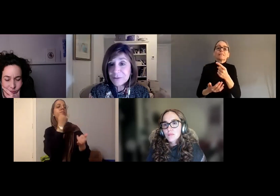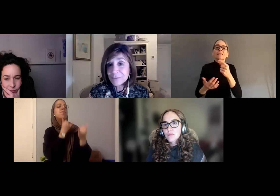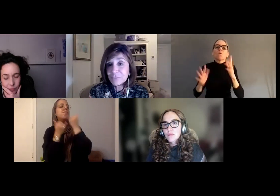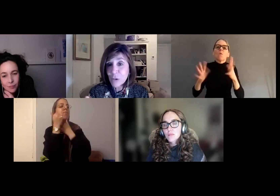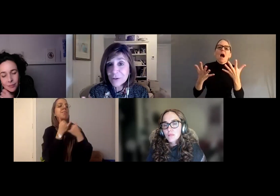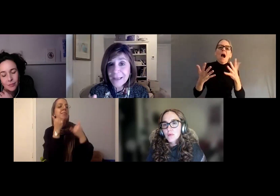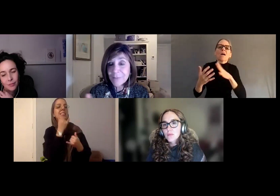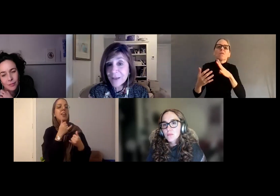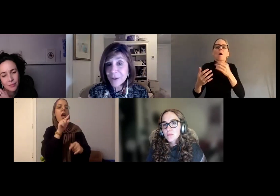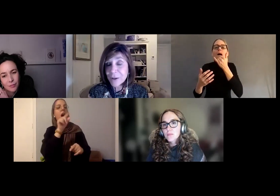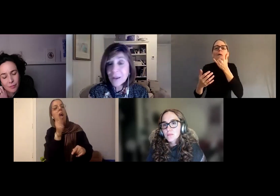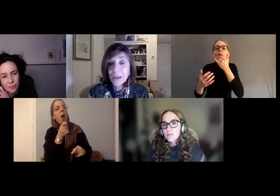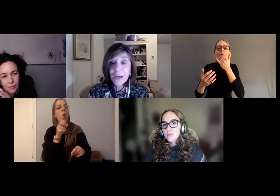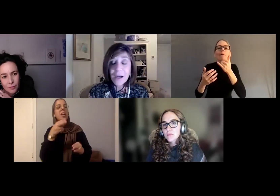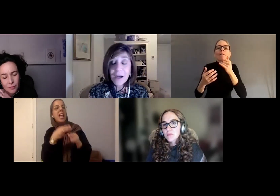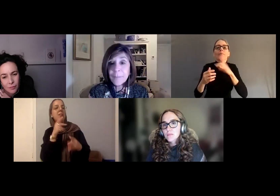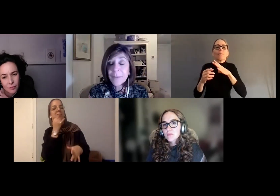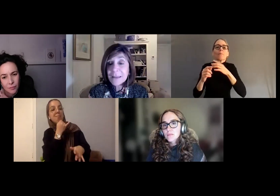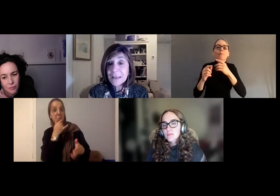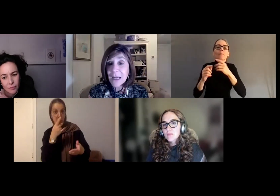a little wrong name there.